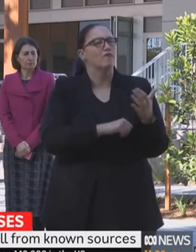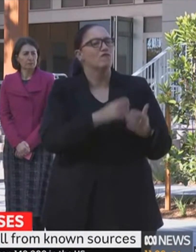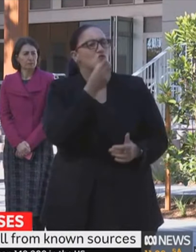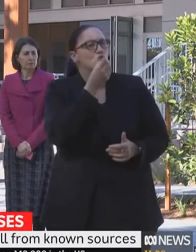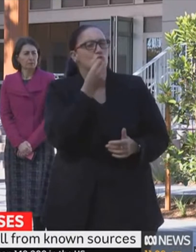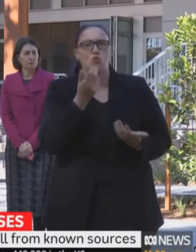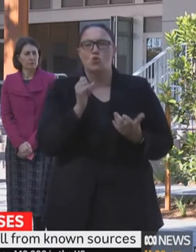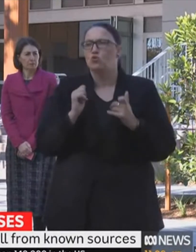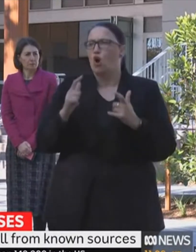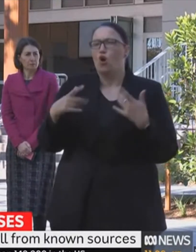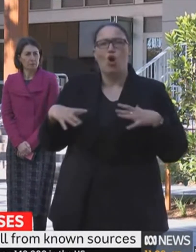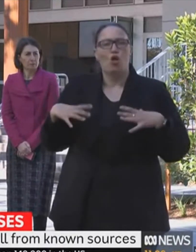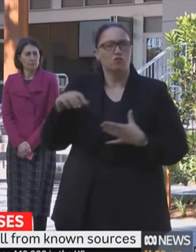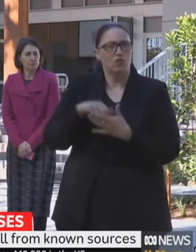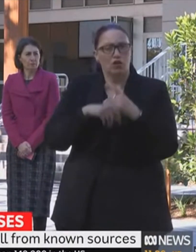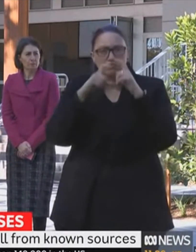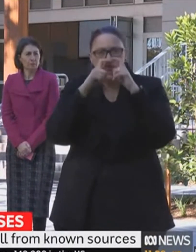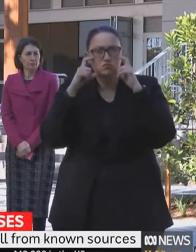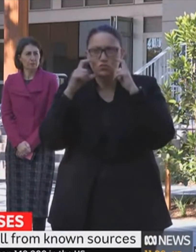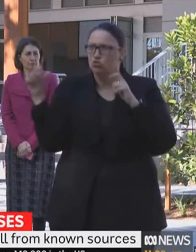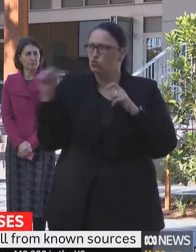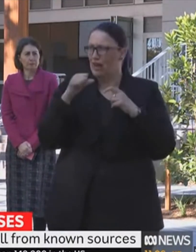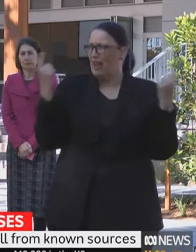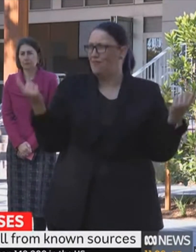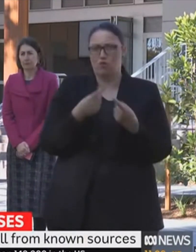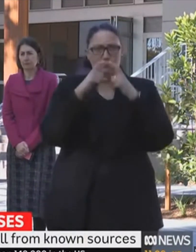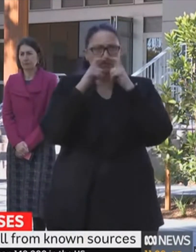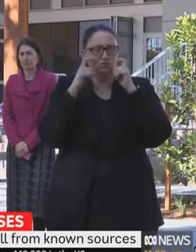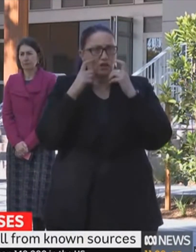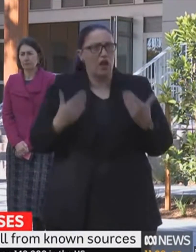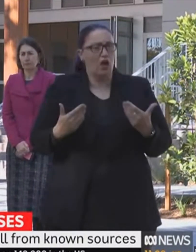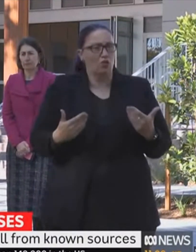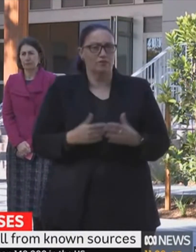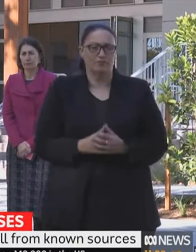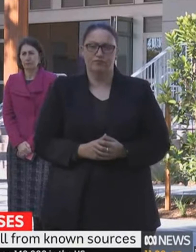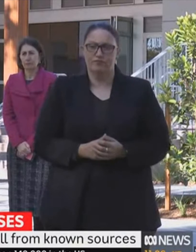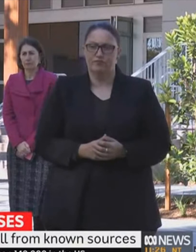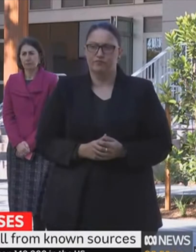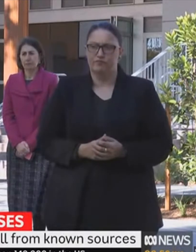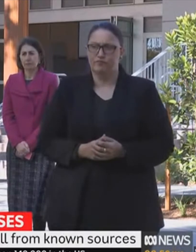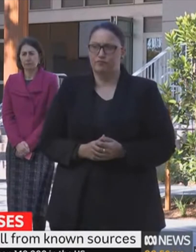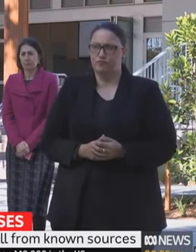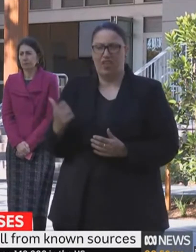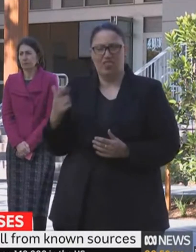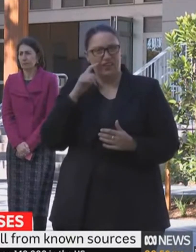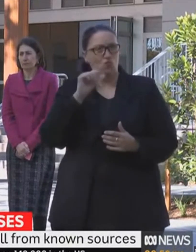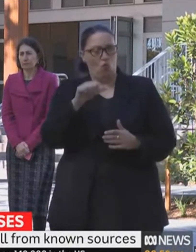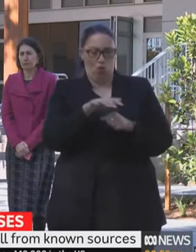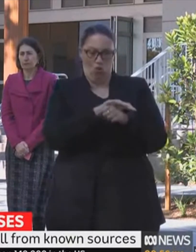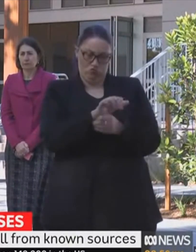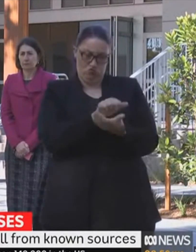or a shopping centre, you know, should any of us here be wearing a face mask? I think it depends on your local